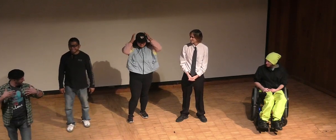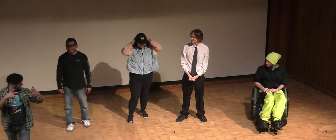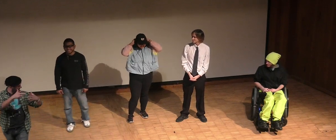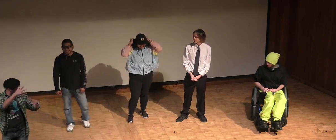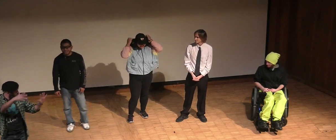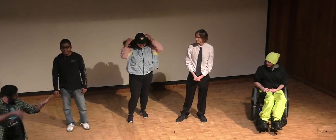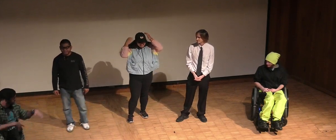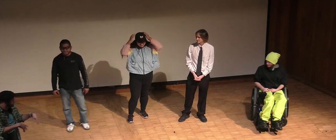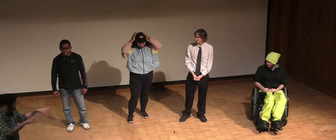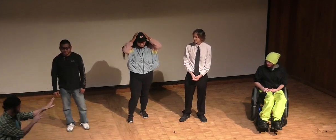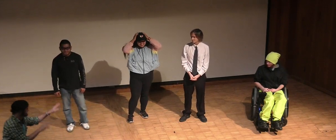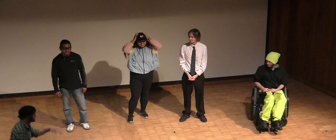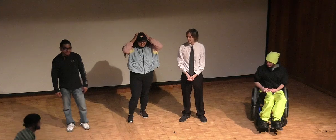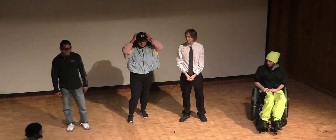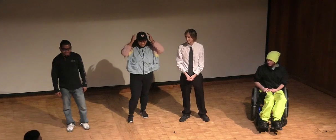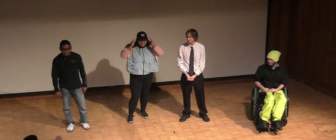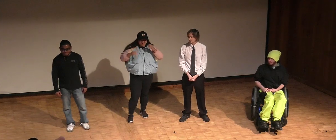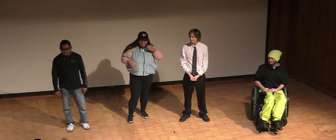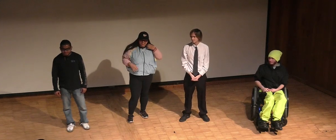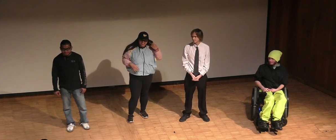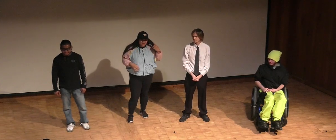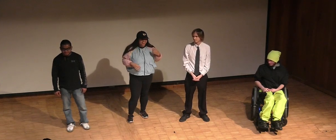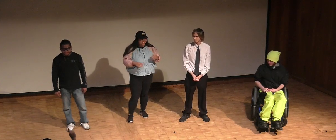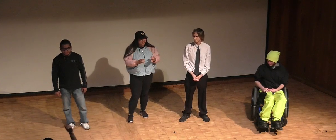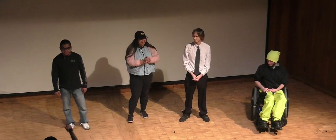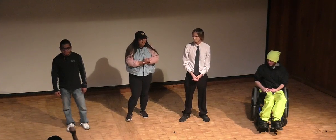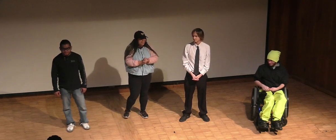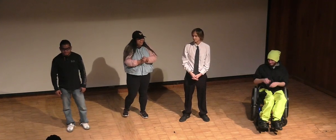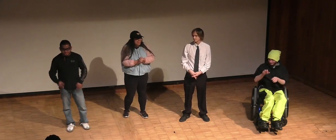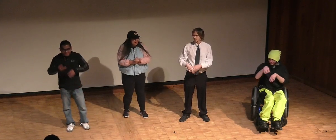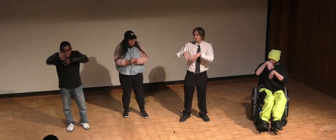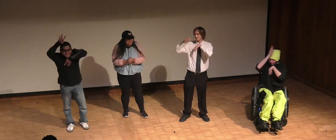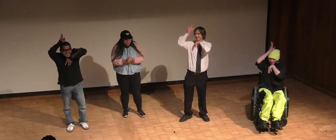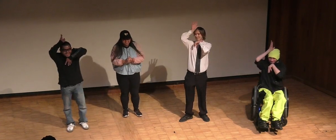So this is a very happy rooster. Okay, but do it slowly first.